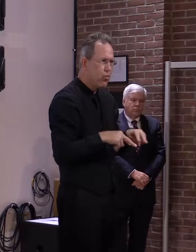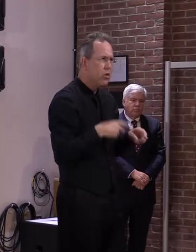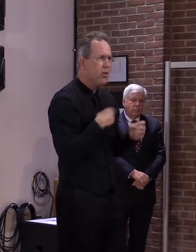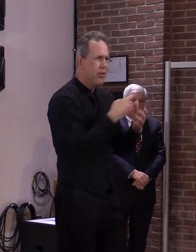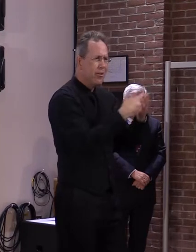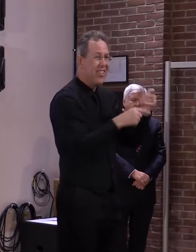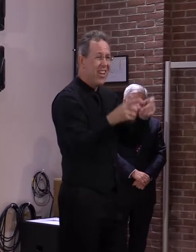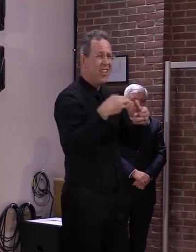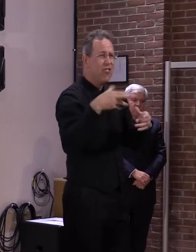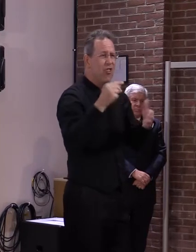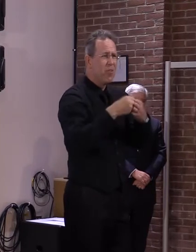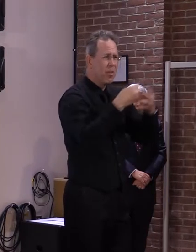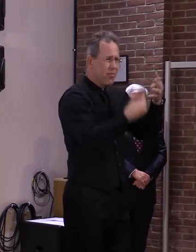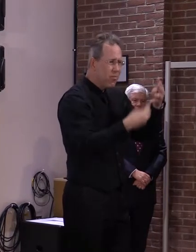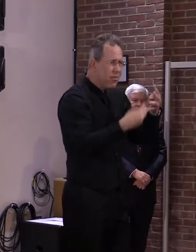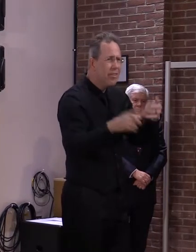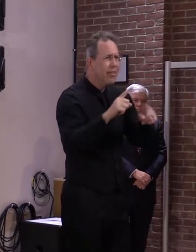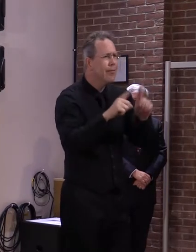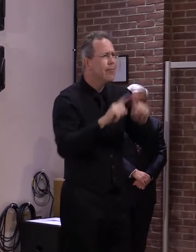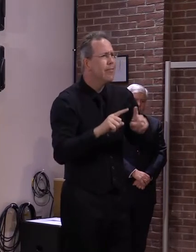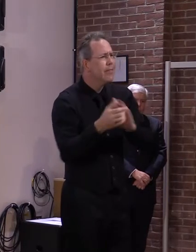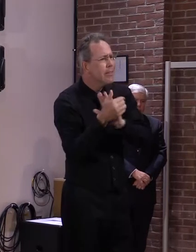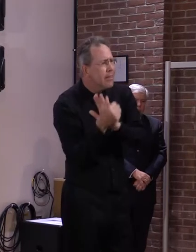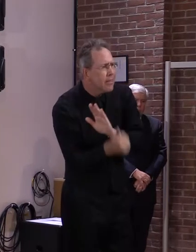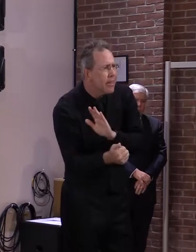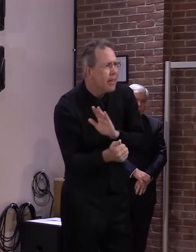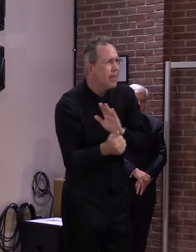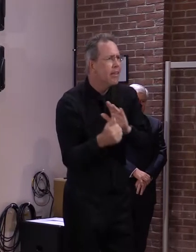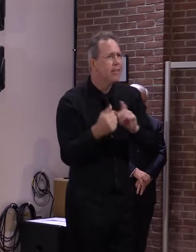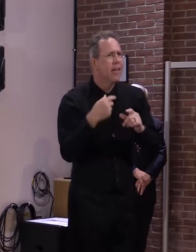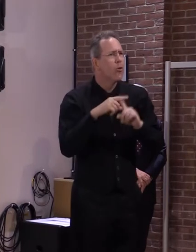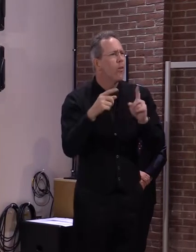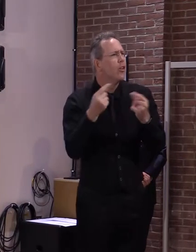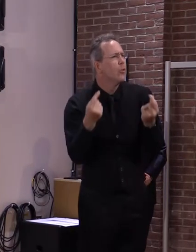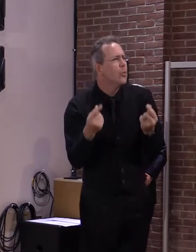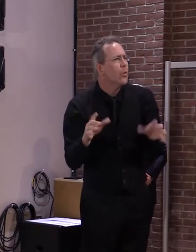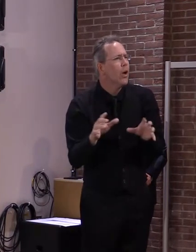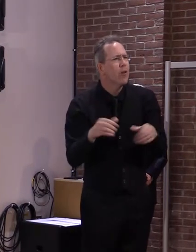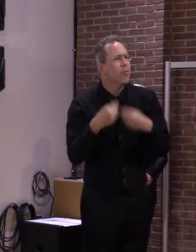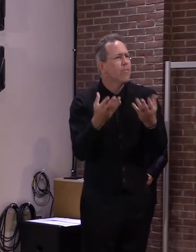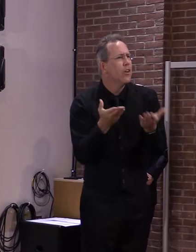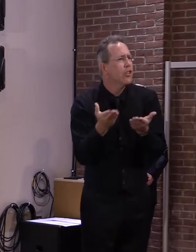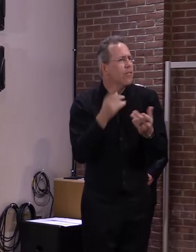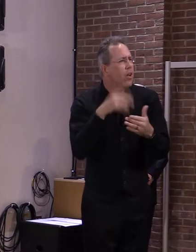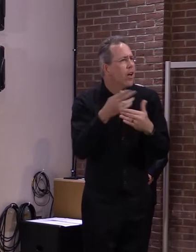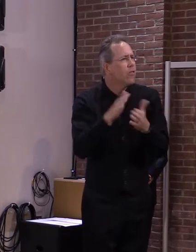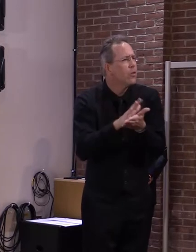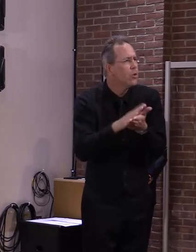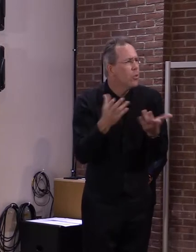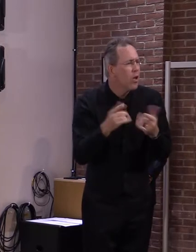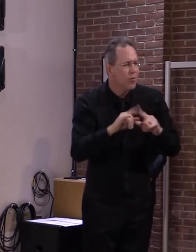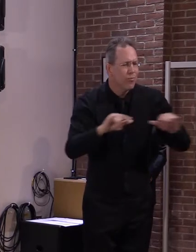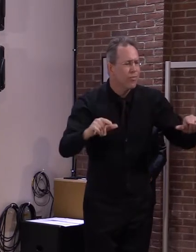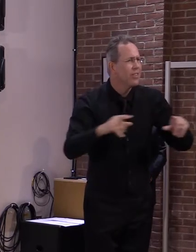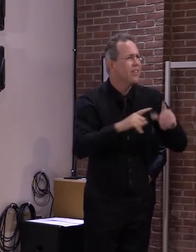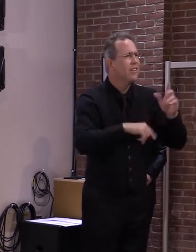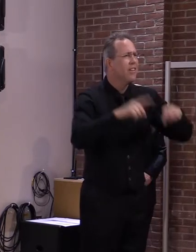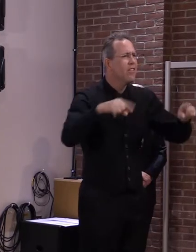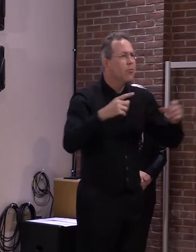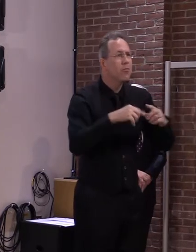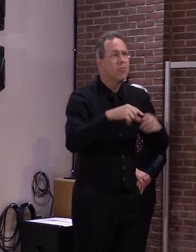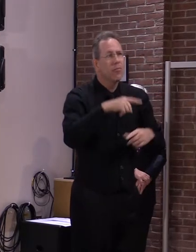and experience, including after-school and summer learning, youth development, diversity, equity, and inclusion, health, mental